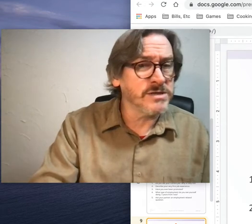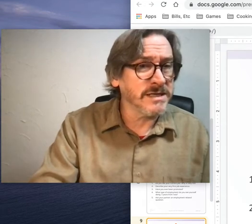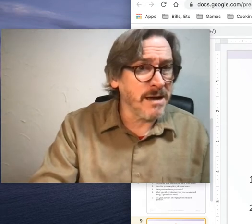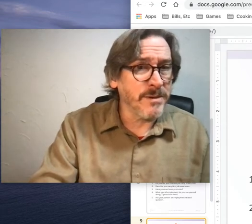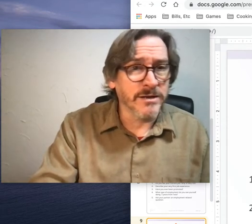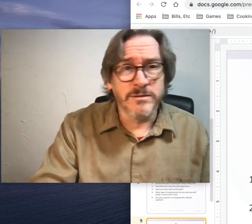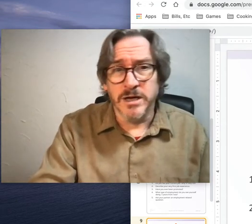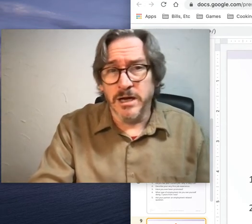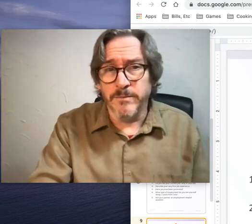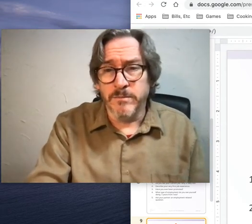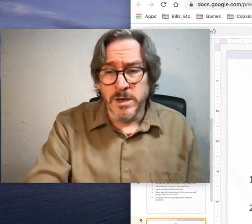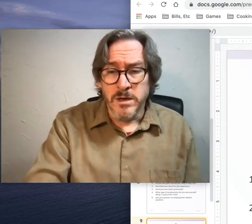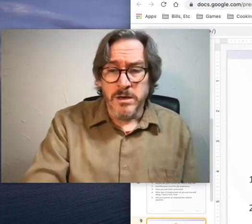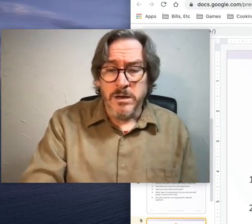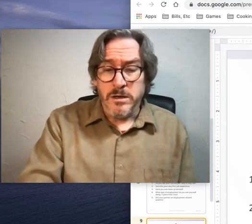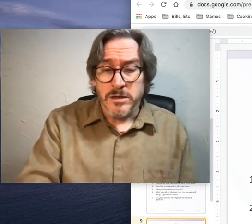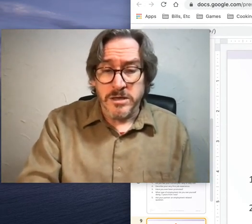an interesting topic.